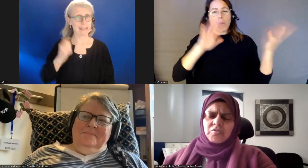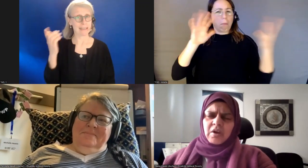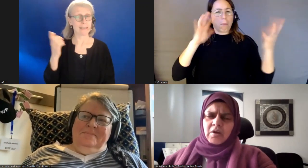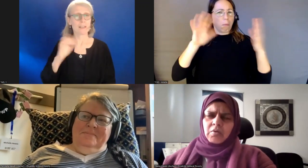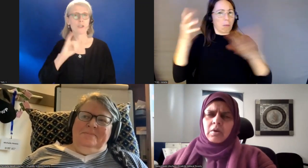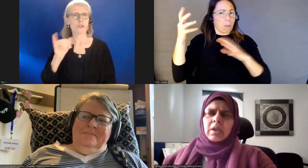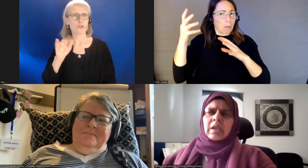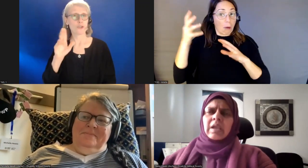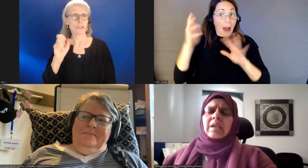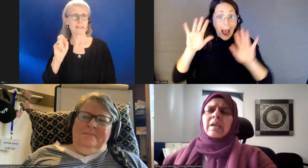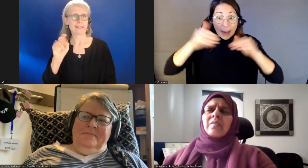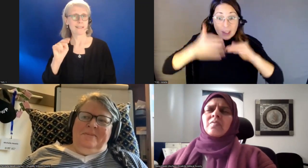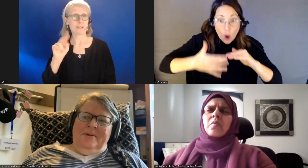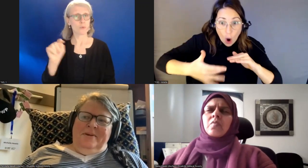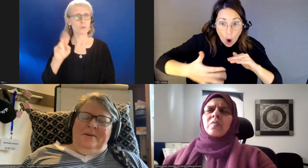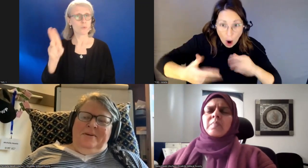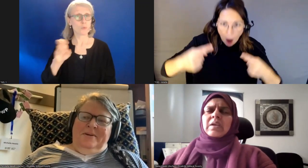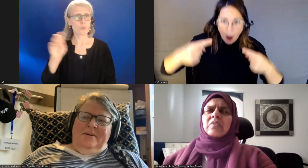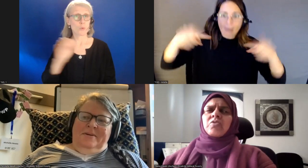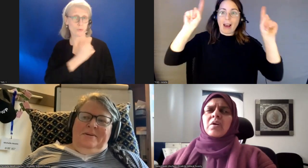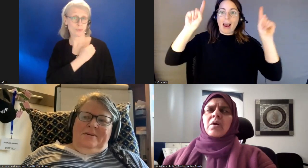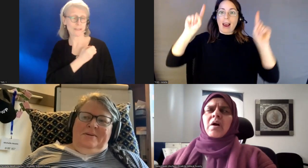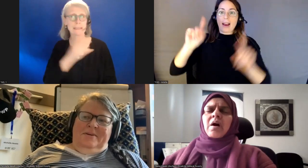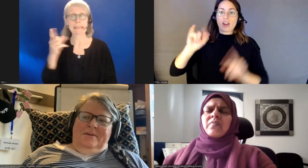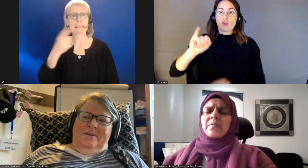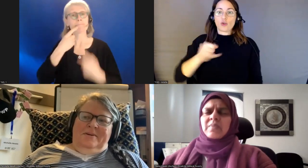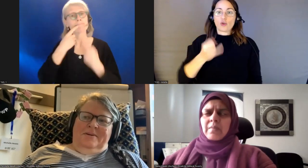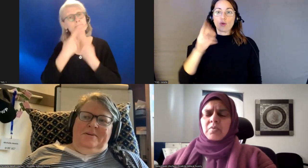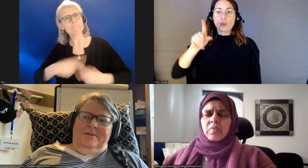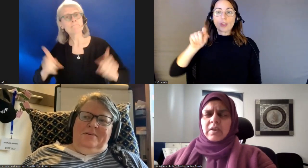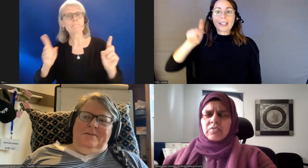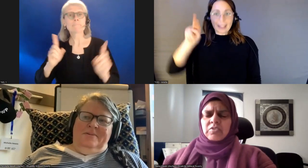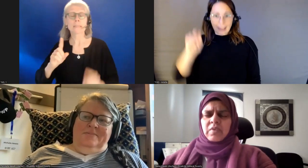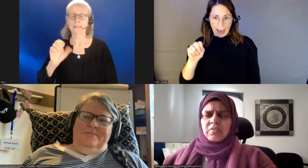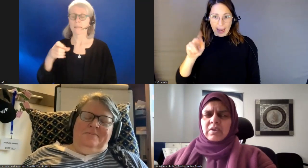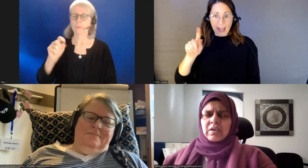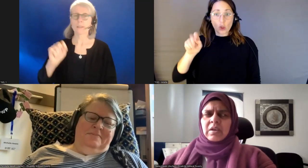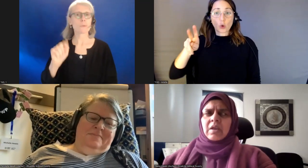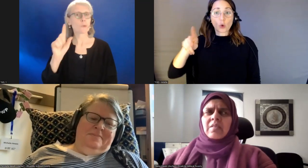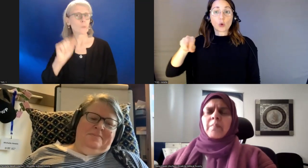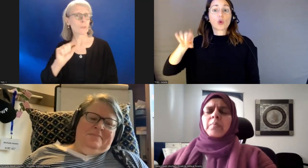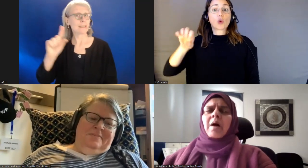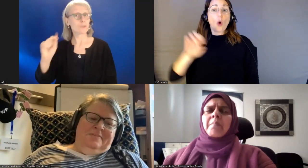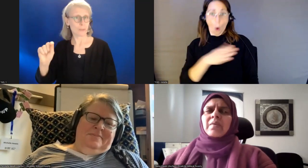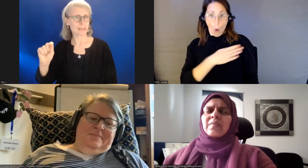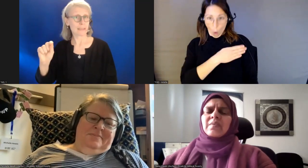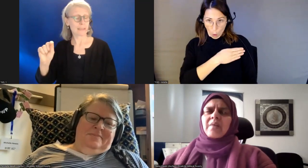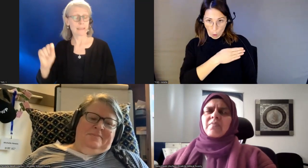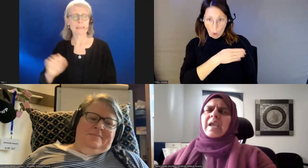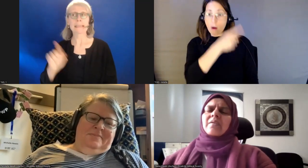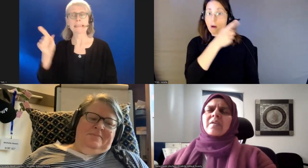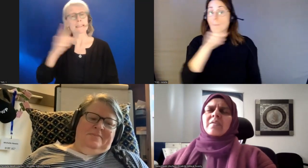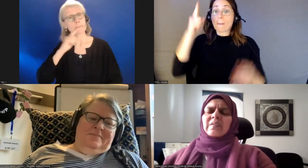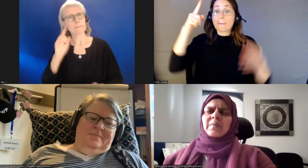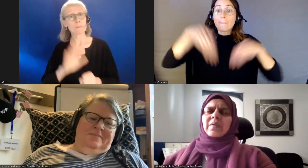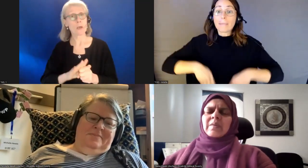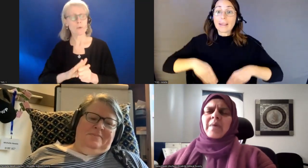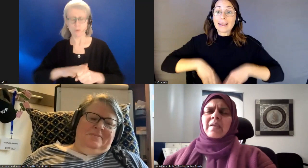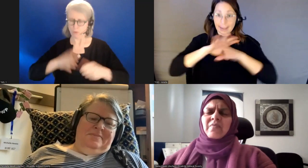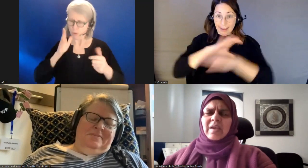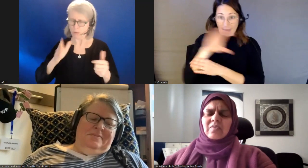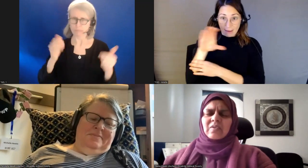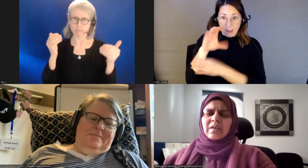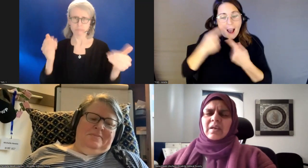Justin Trudeau, in his throne speech of September 2020, the promise of a Canada